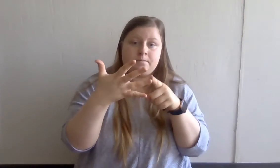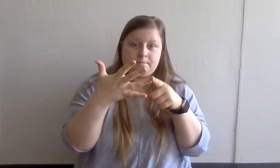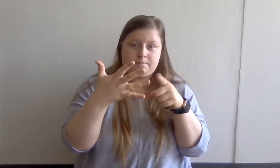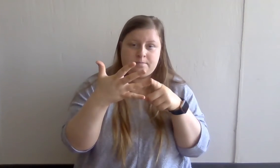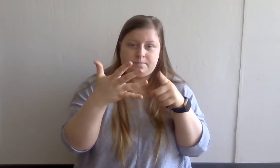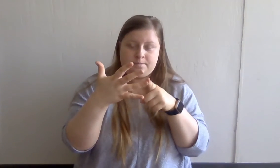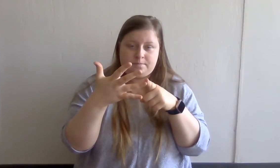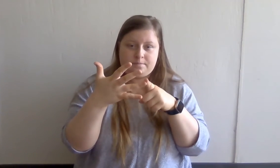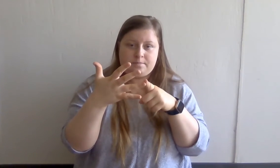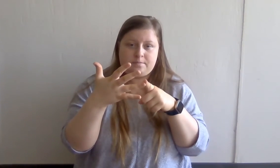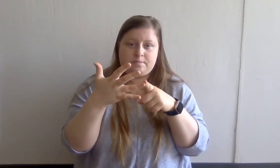English.